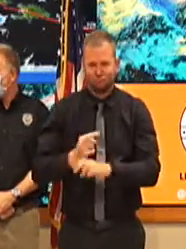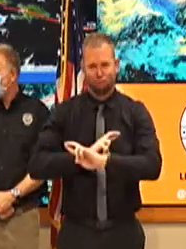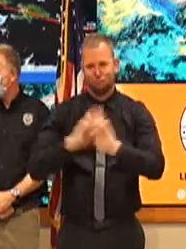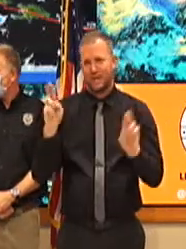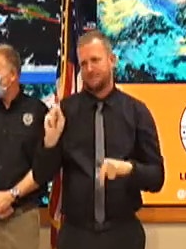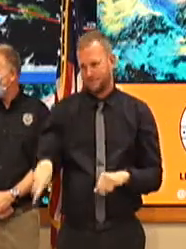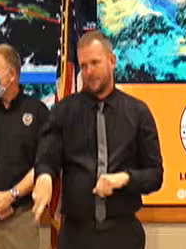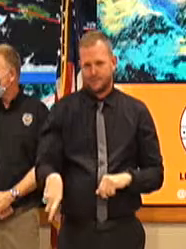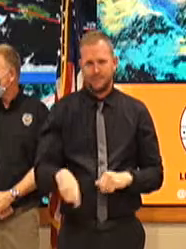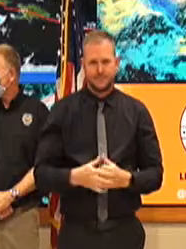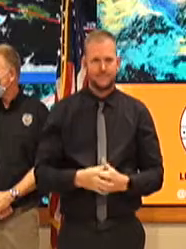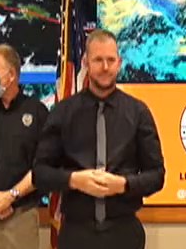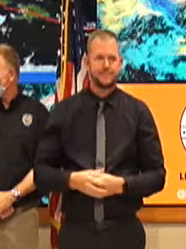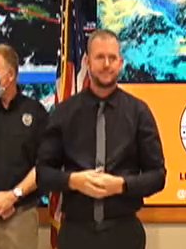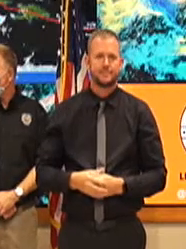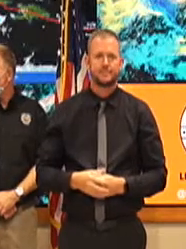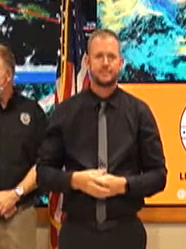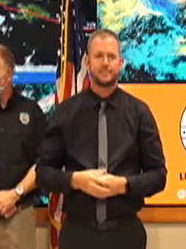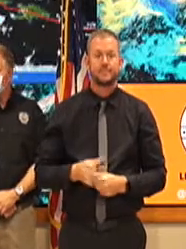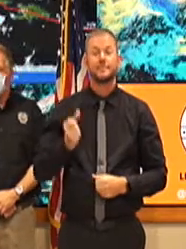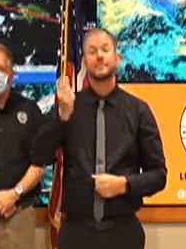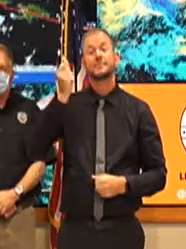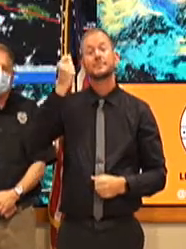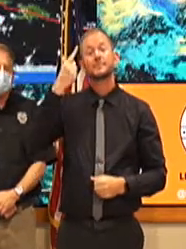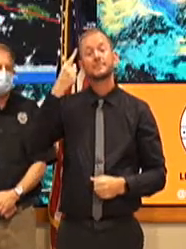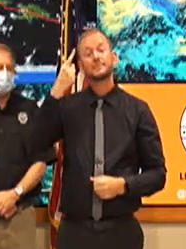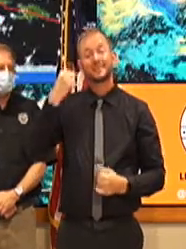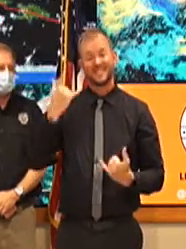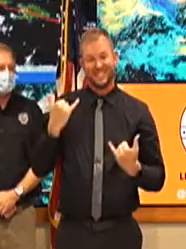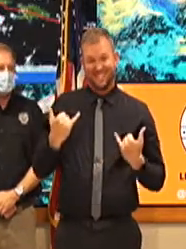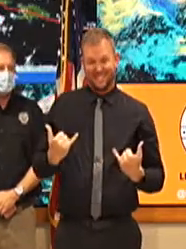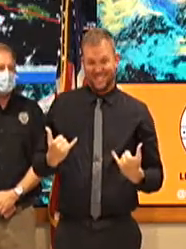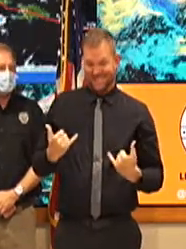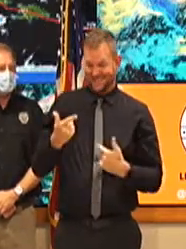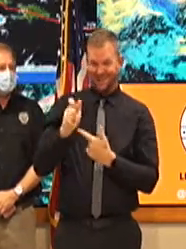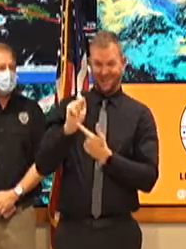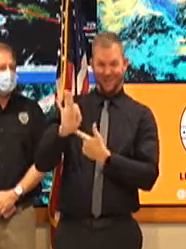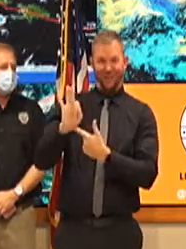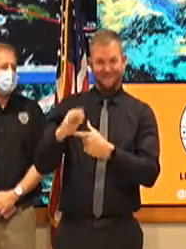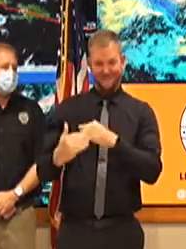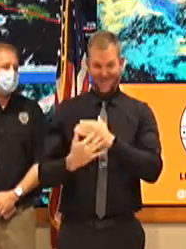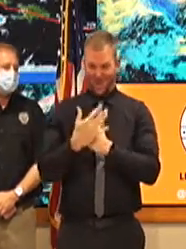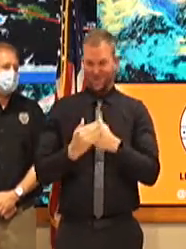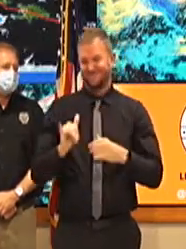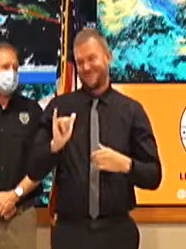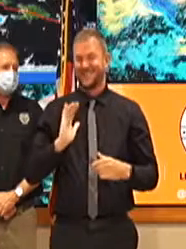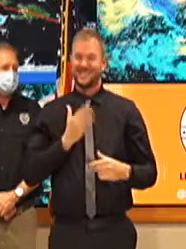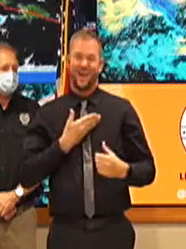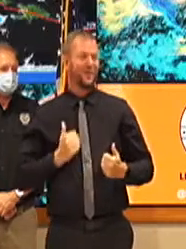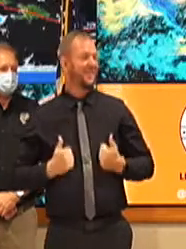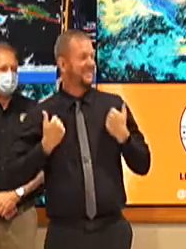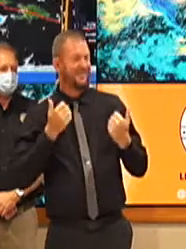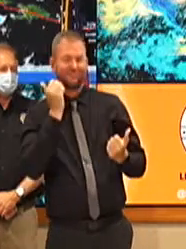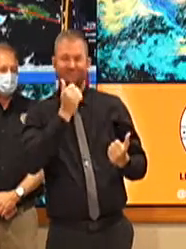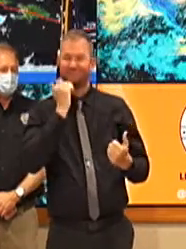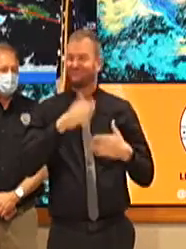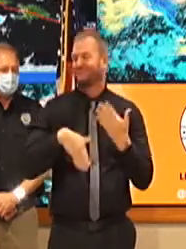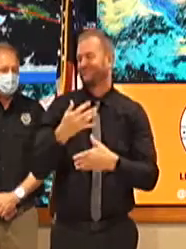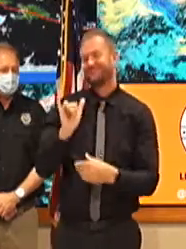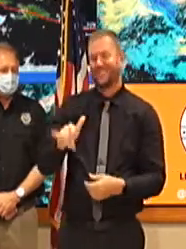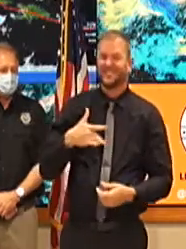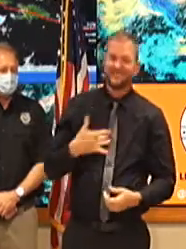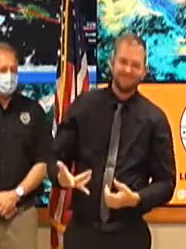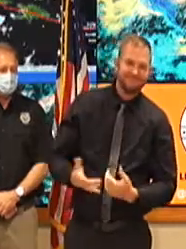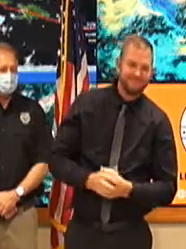way. Ultimately, this is life on the Gulf Coast. Living through these challenges is what's built the character, the grit,